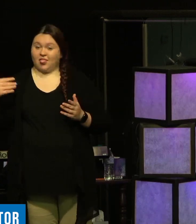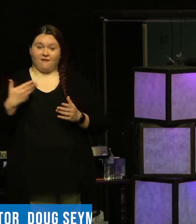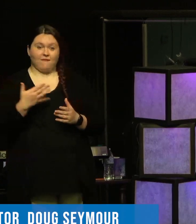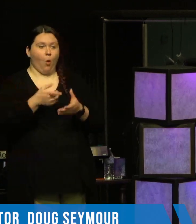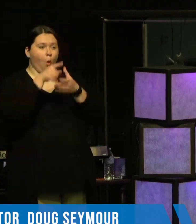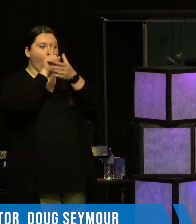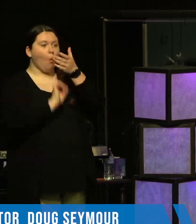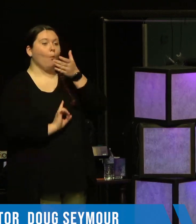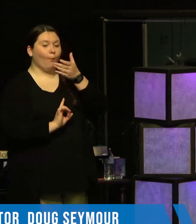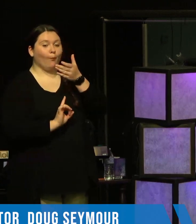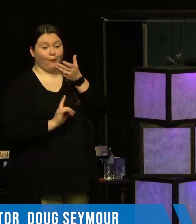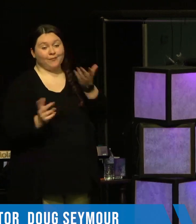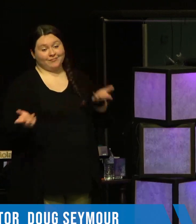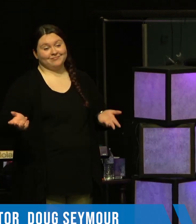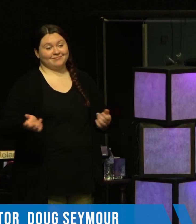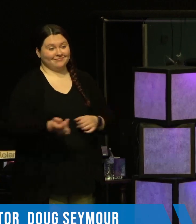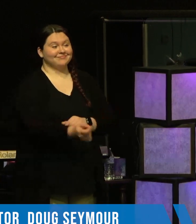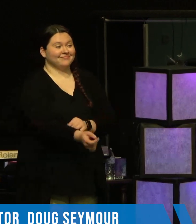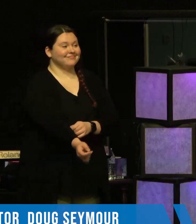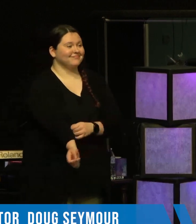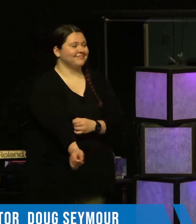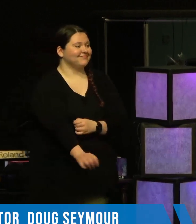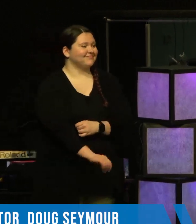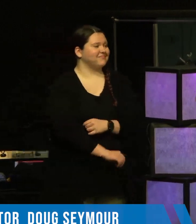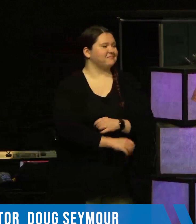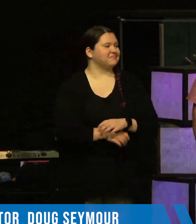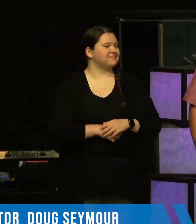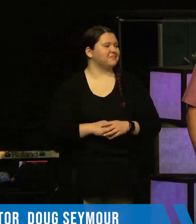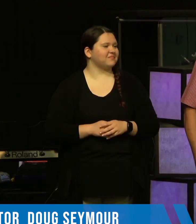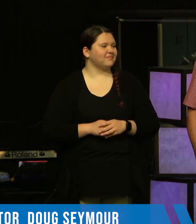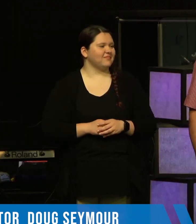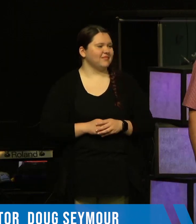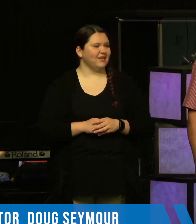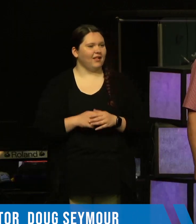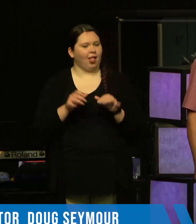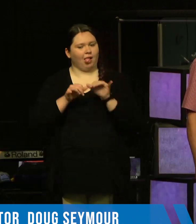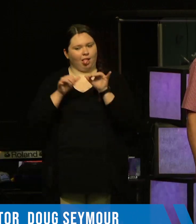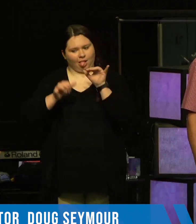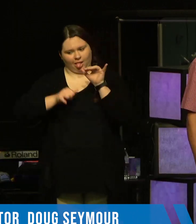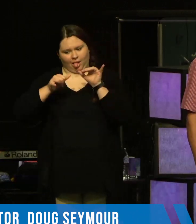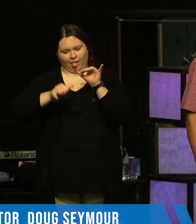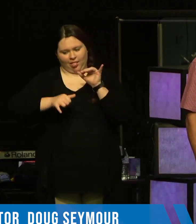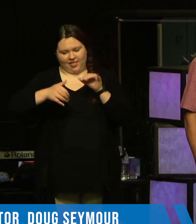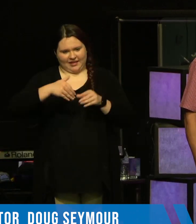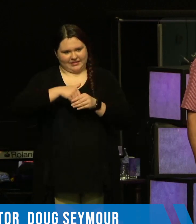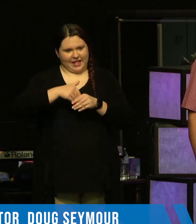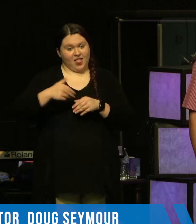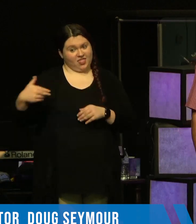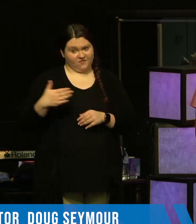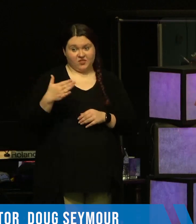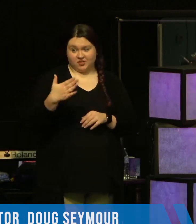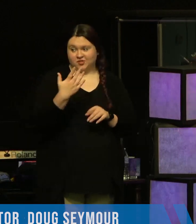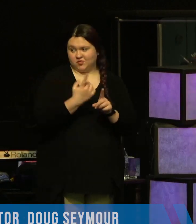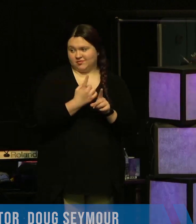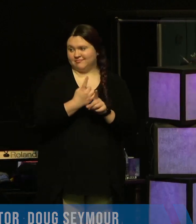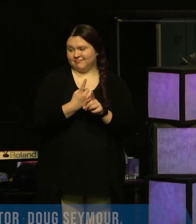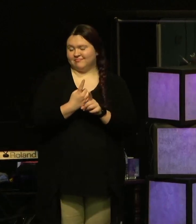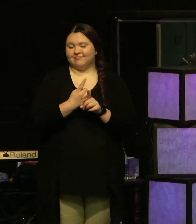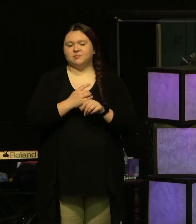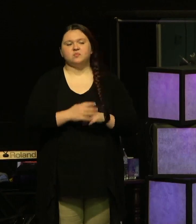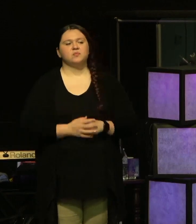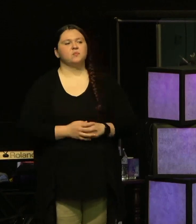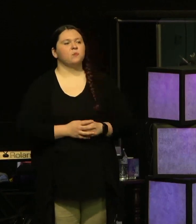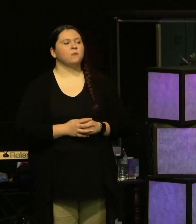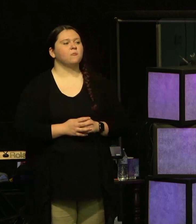He got swallowed and had to spend some time inside the fish, didn't he?